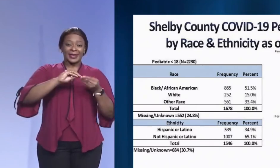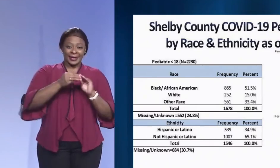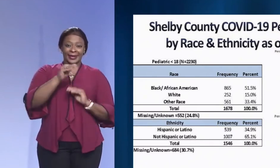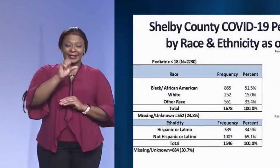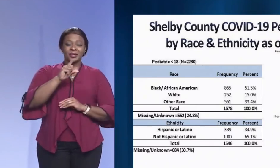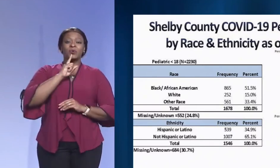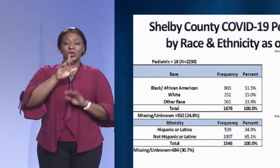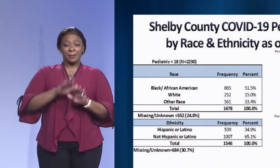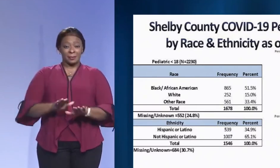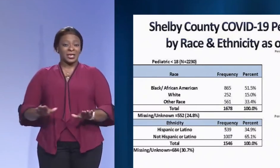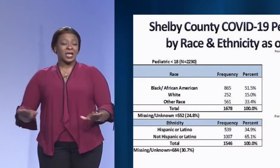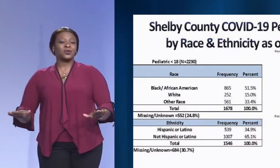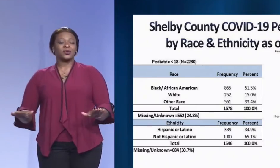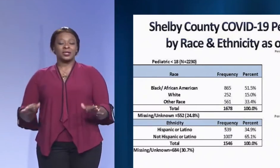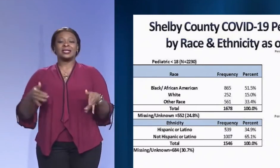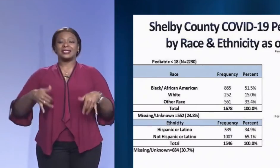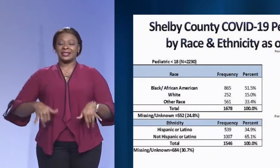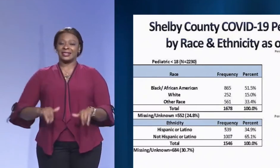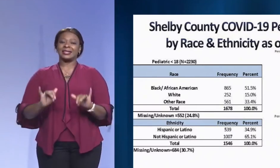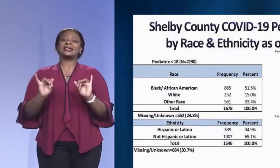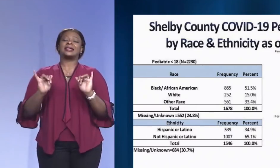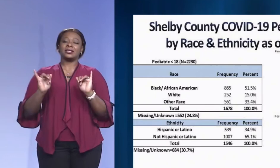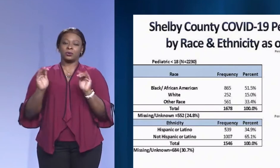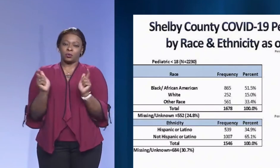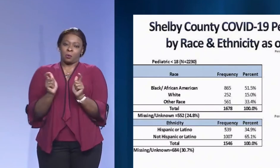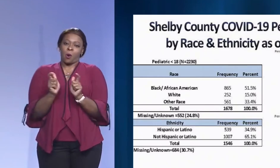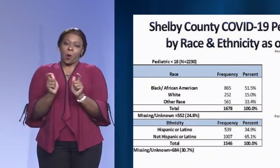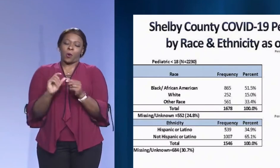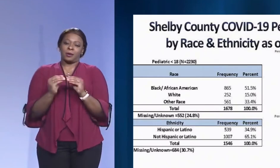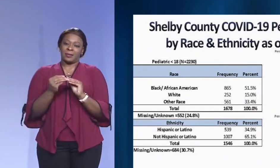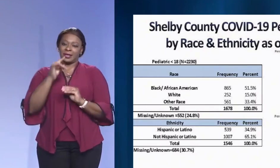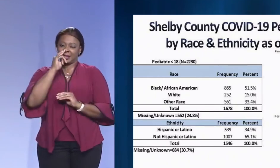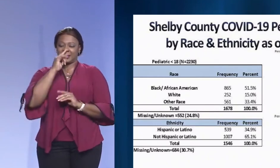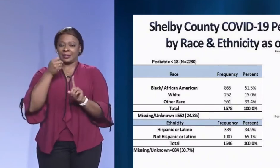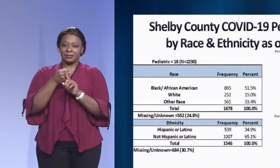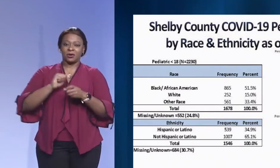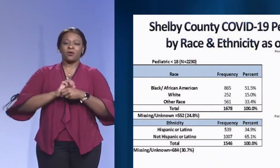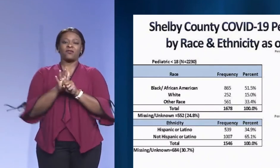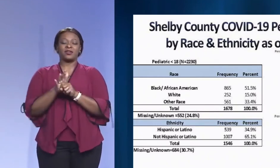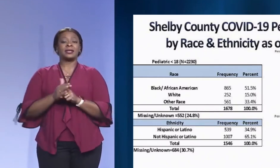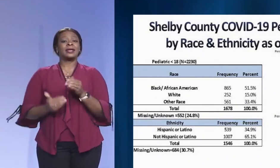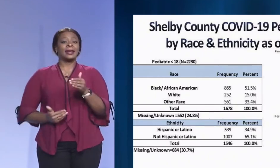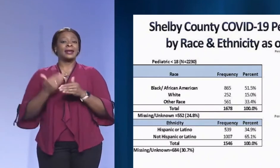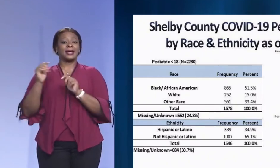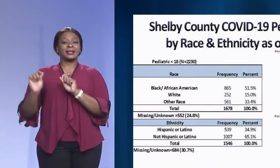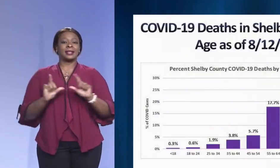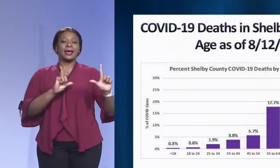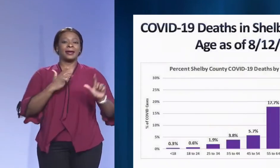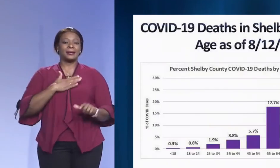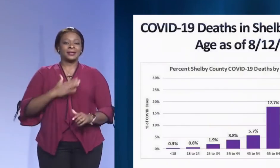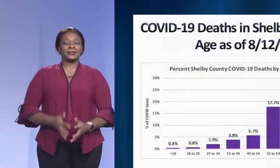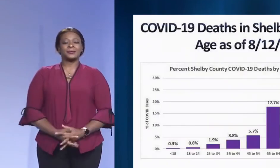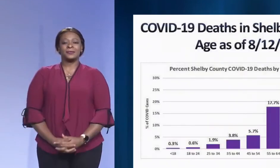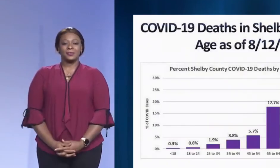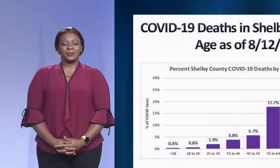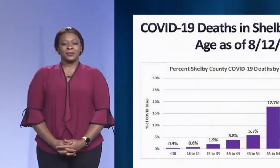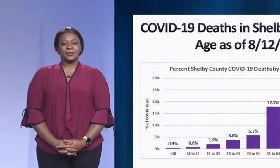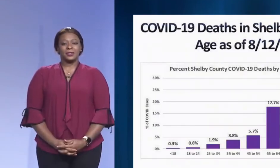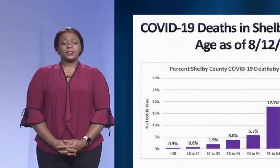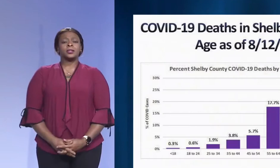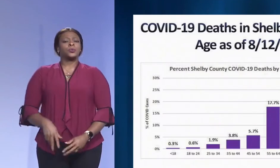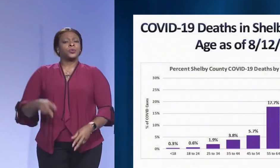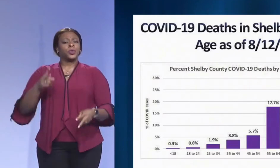are pediatric remains relatively small. Now, if we can go to the next slide, please. When we